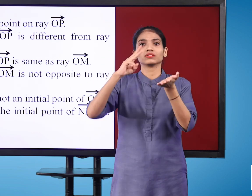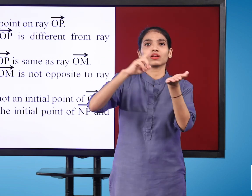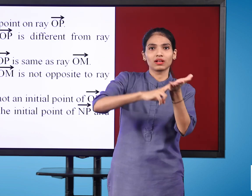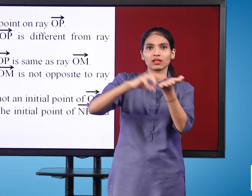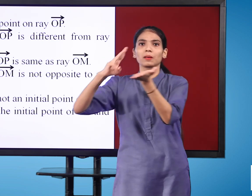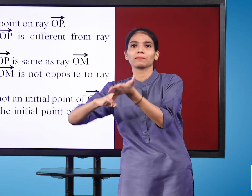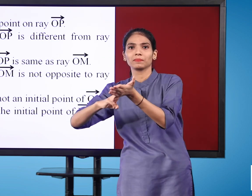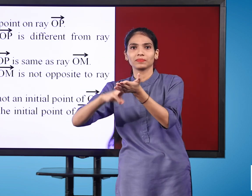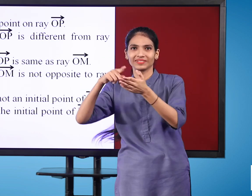and NM.